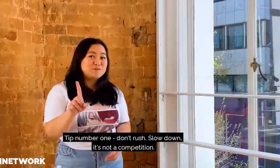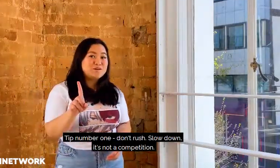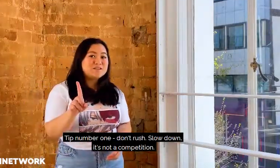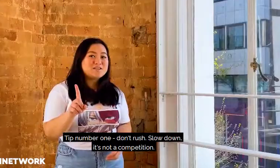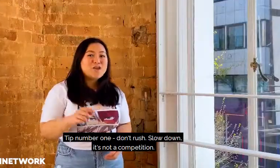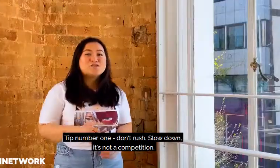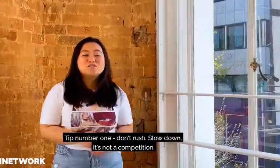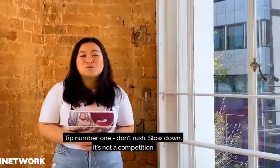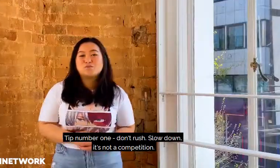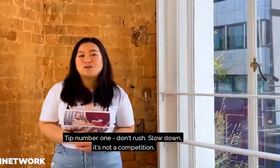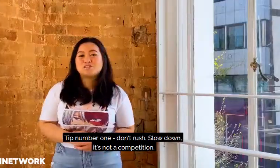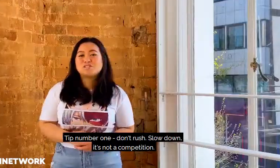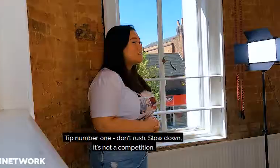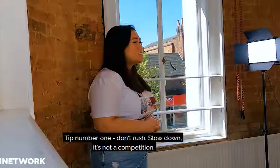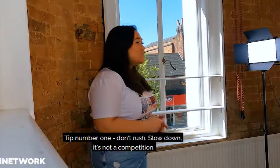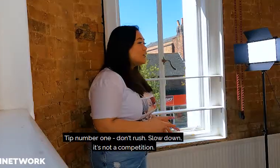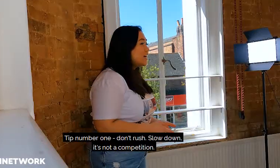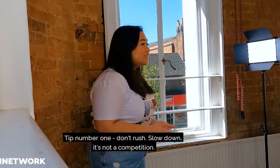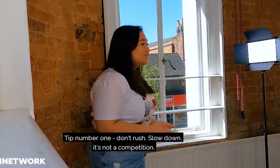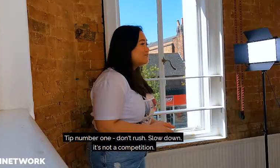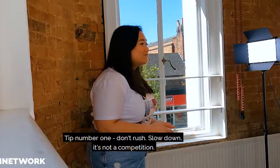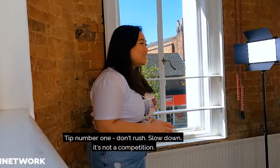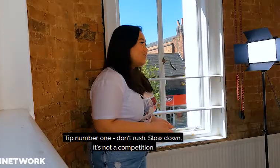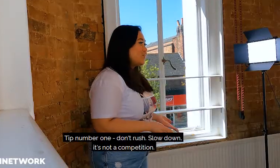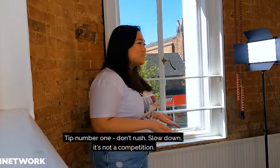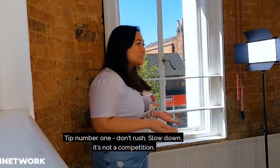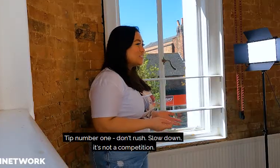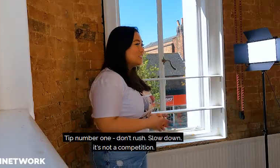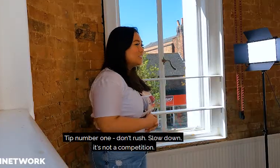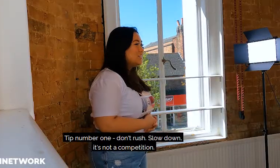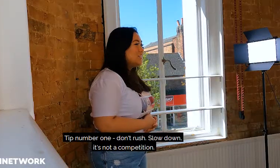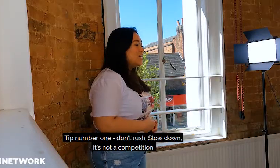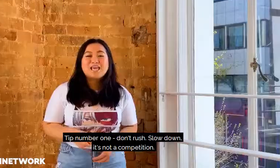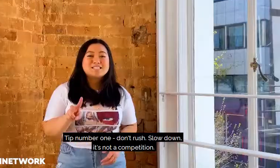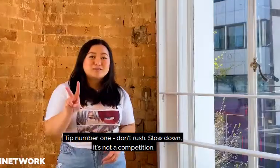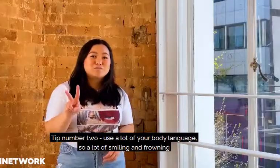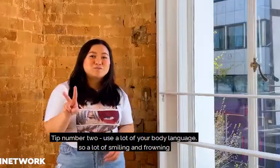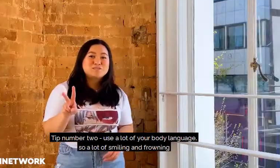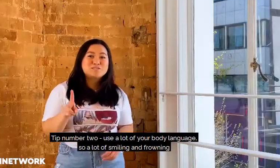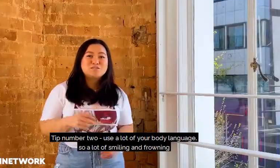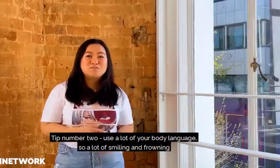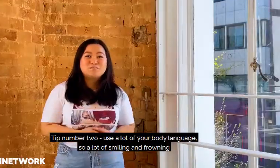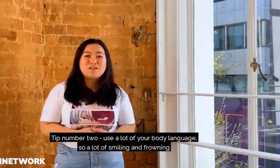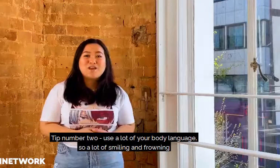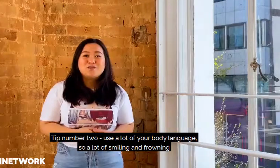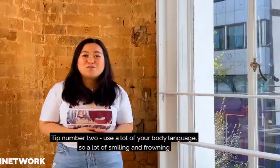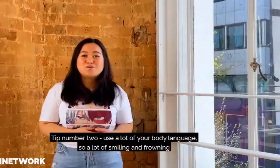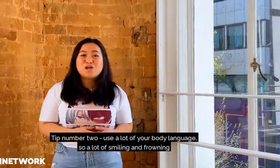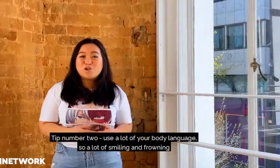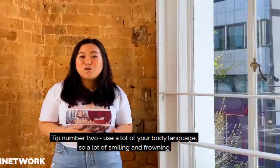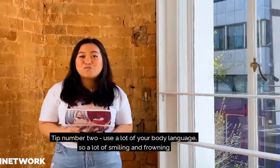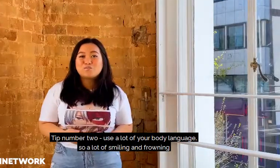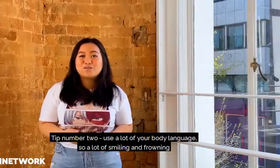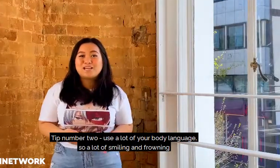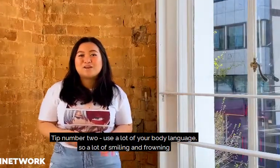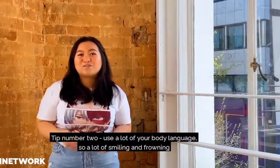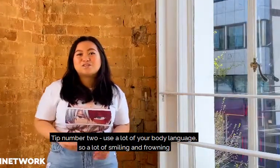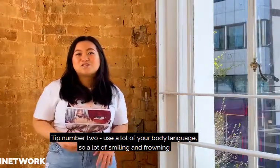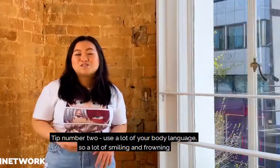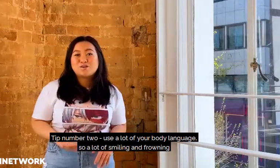1, don't rush. Slow down, it's not a competition. Tip number 2, use a lot of your body language. So a lot